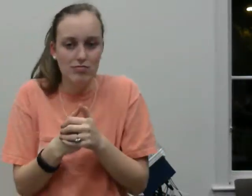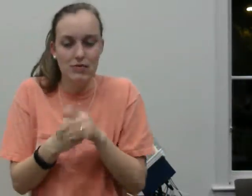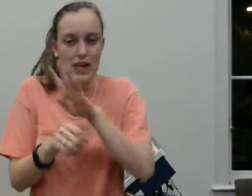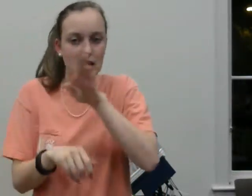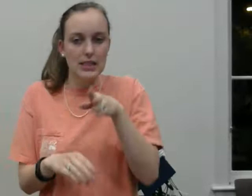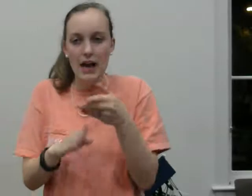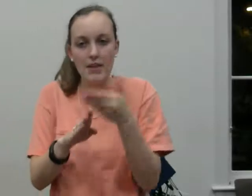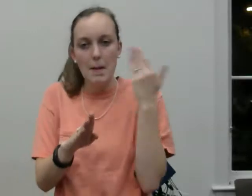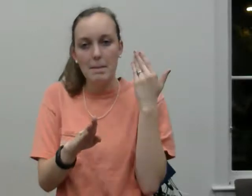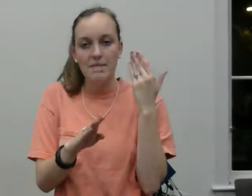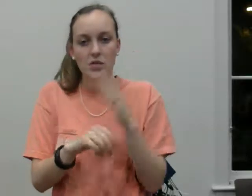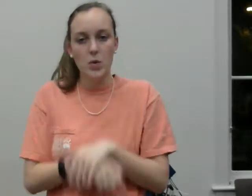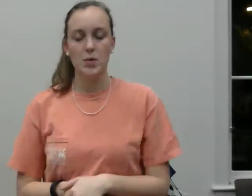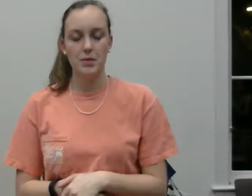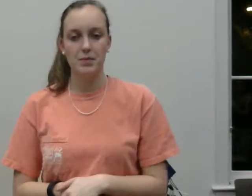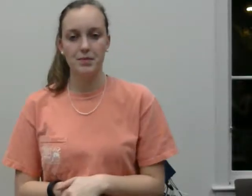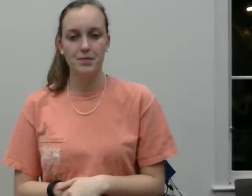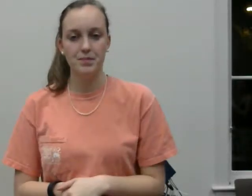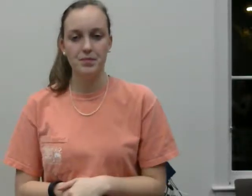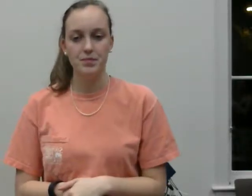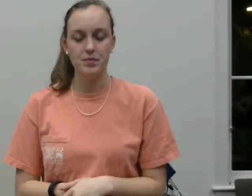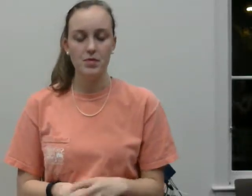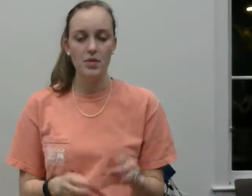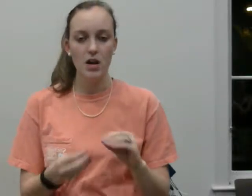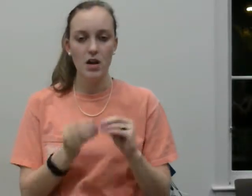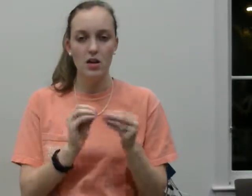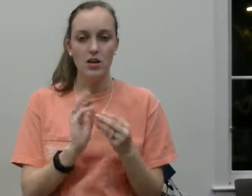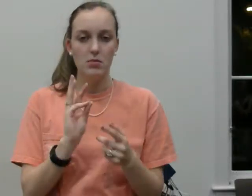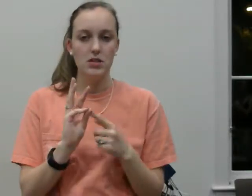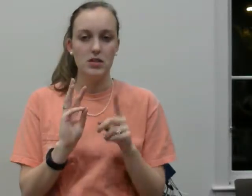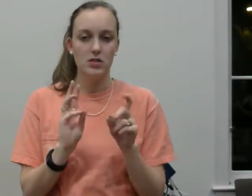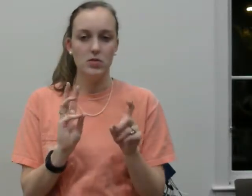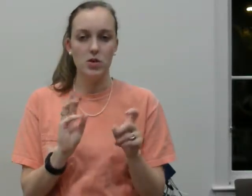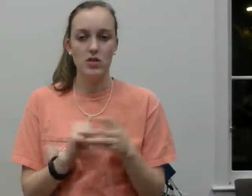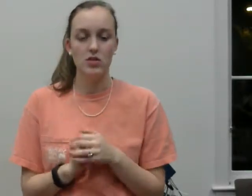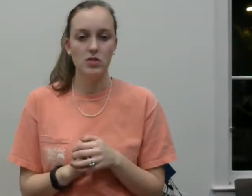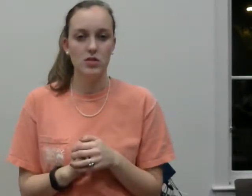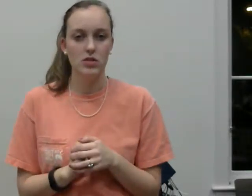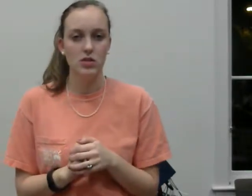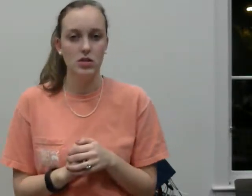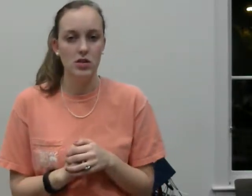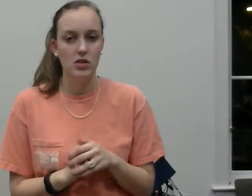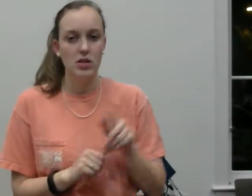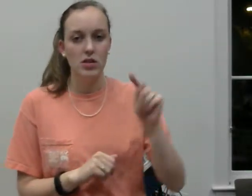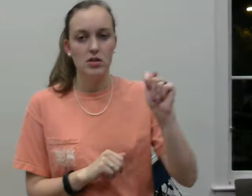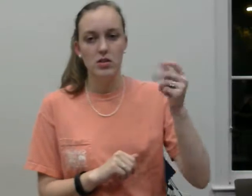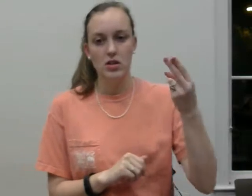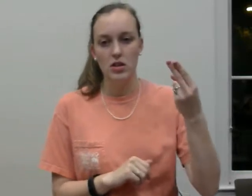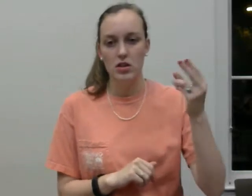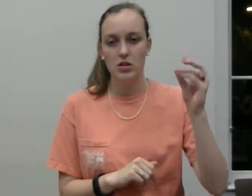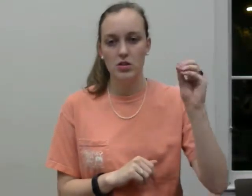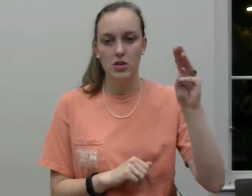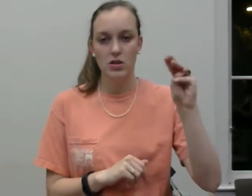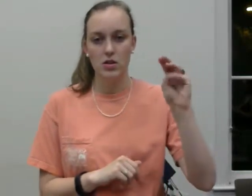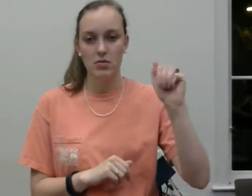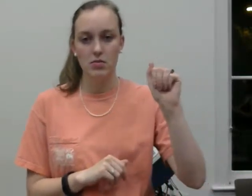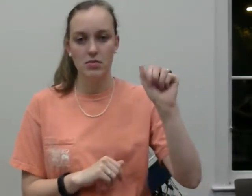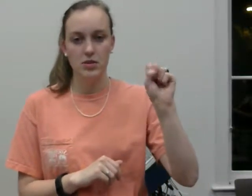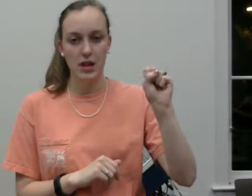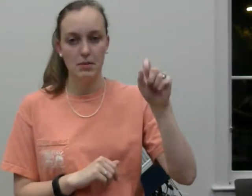really hurt them early on in the war. Number 6, asking who wrote the crisis? Well, T-Pain, Thomas Paine, of course, wrote the crisis. You remember in class we compared